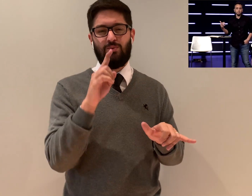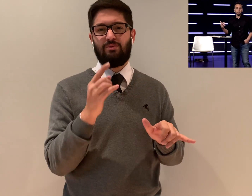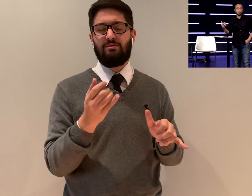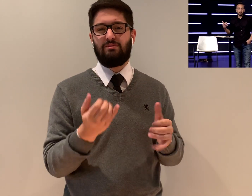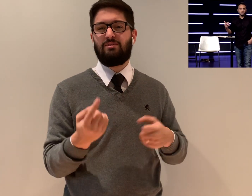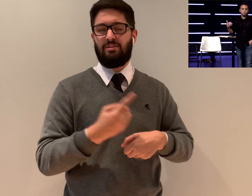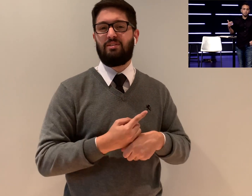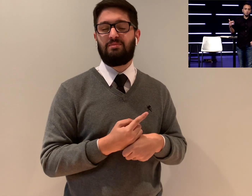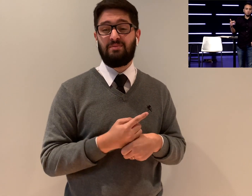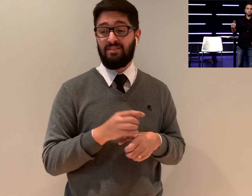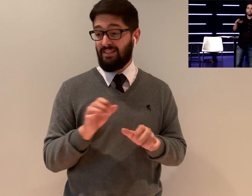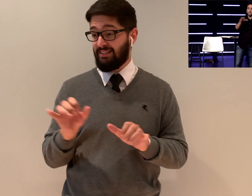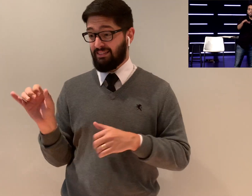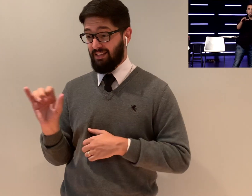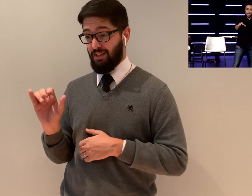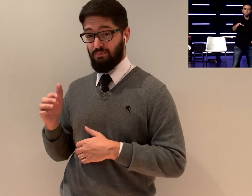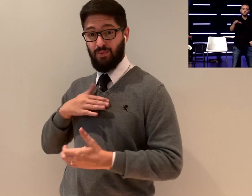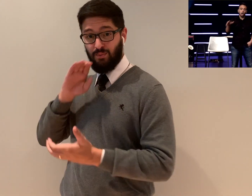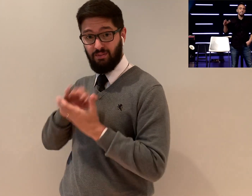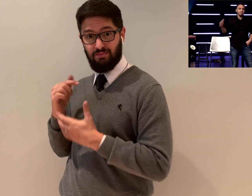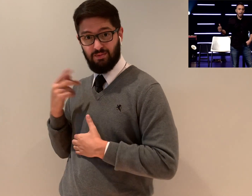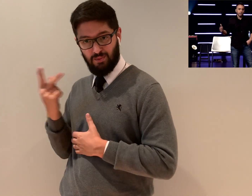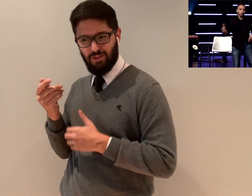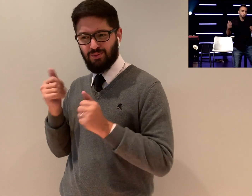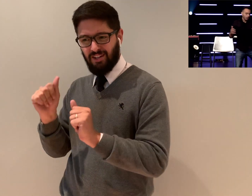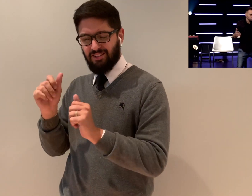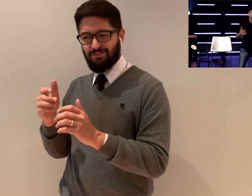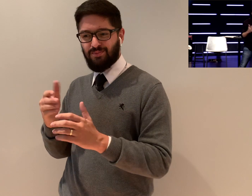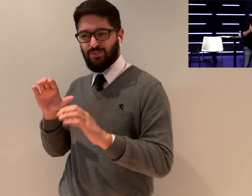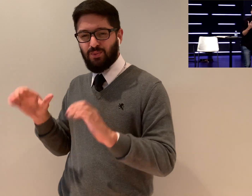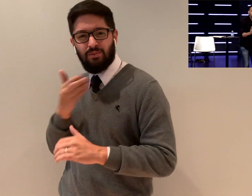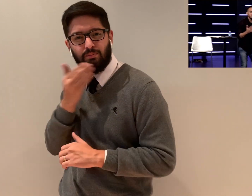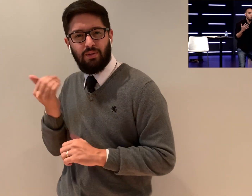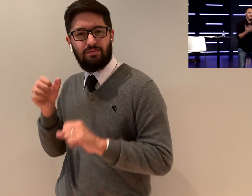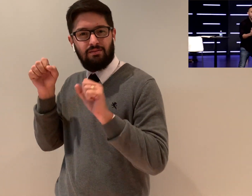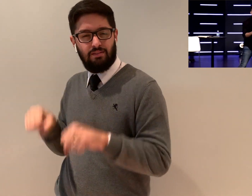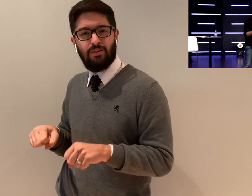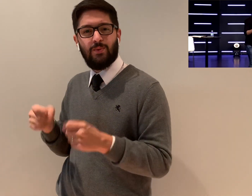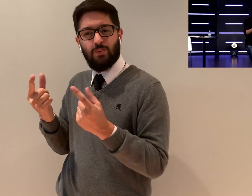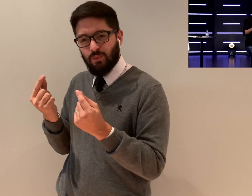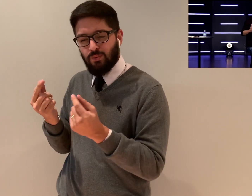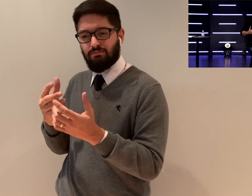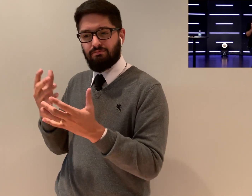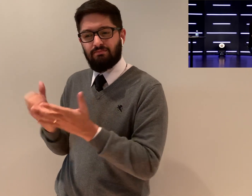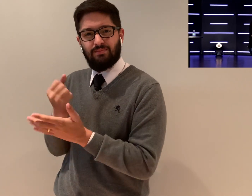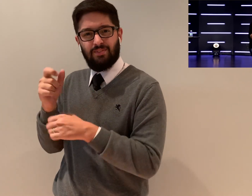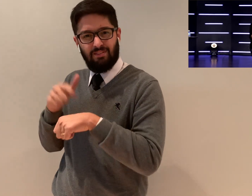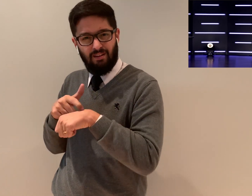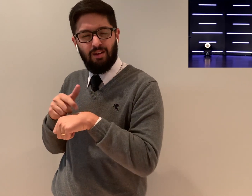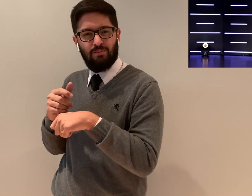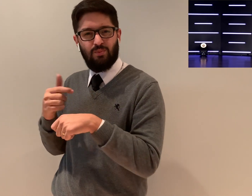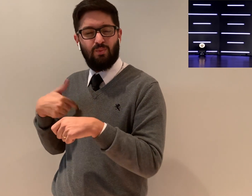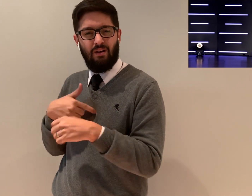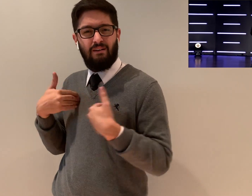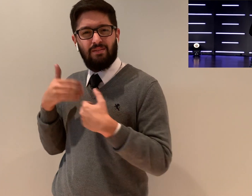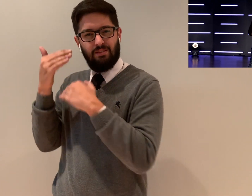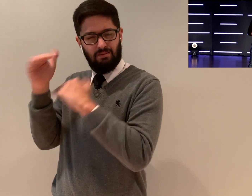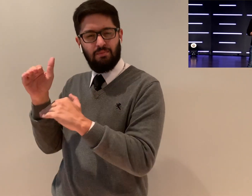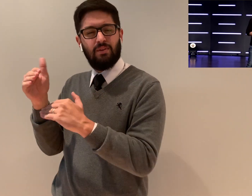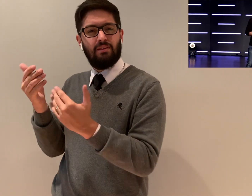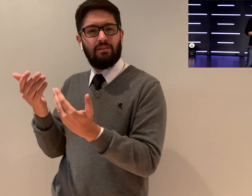today. Because just like Shawnee and I are trying to do the best that we can with the limited time that we